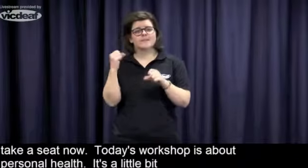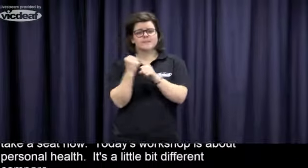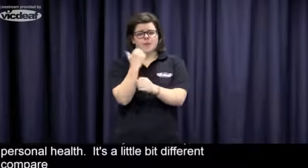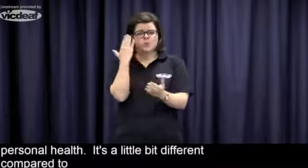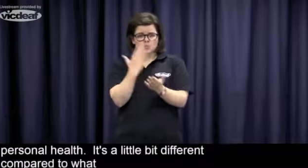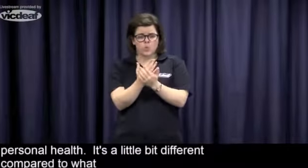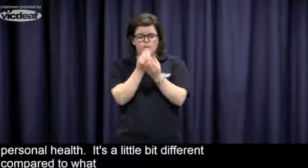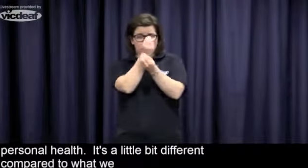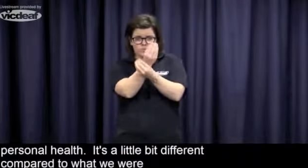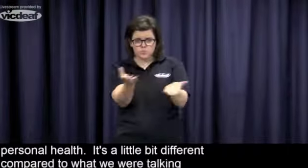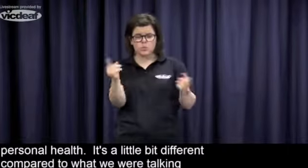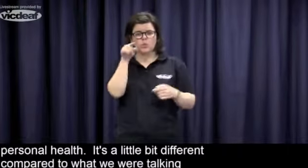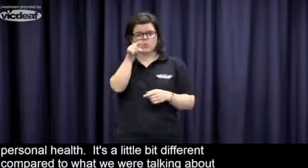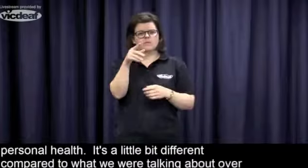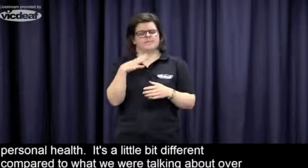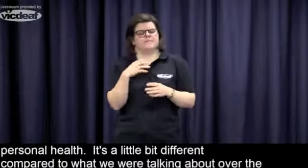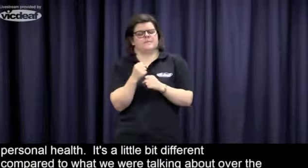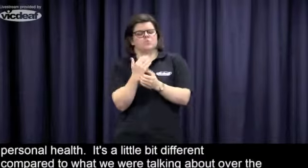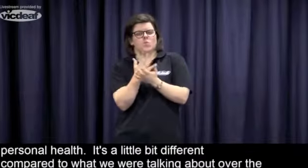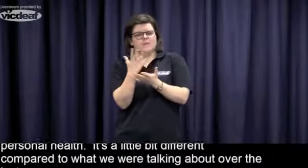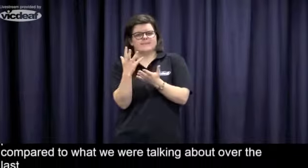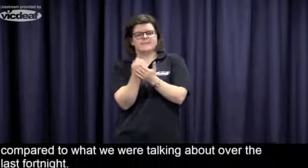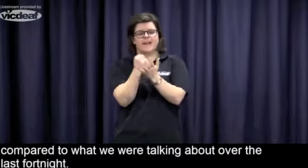the last fortnight. But I want to let you know